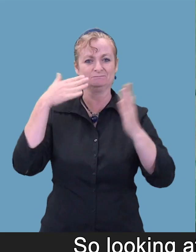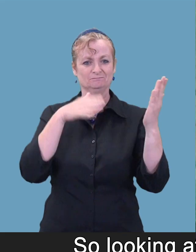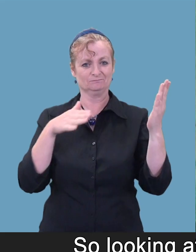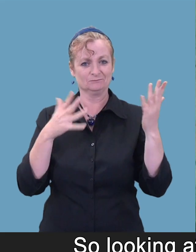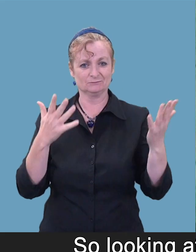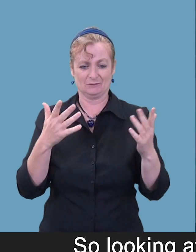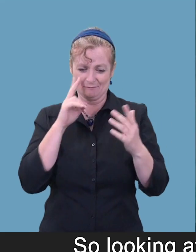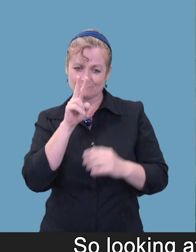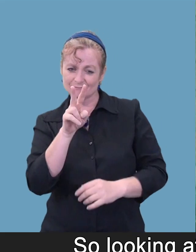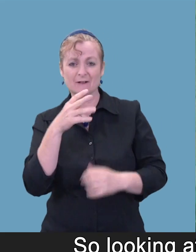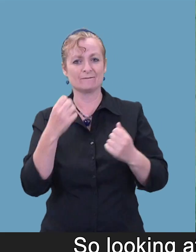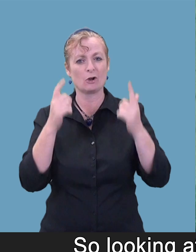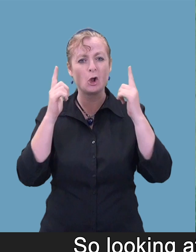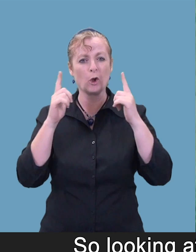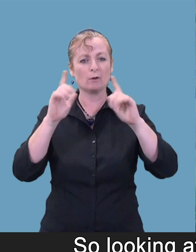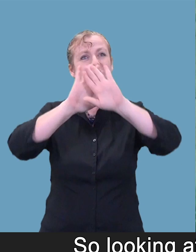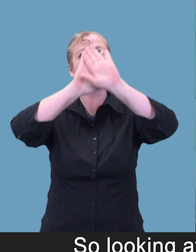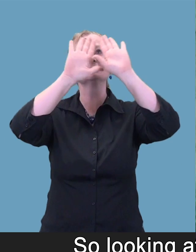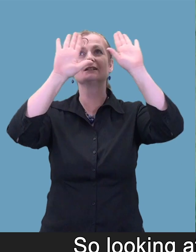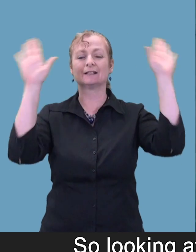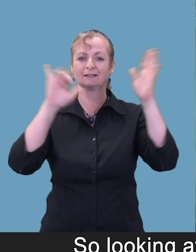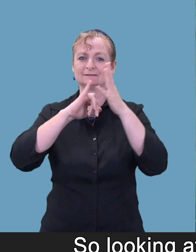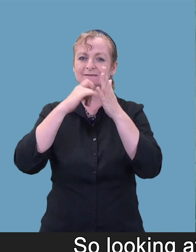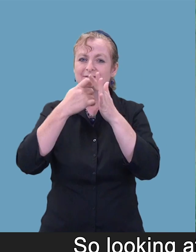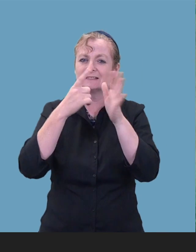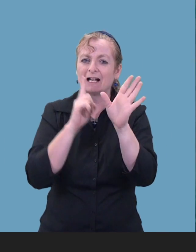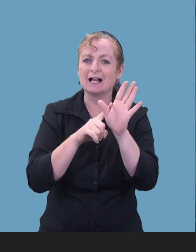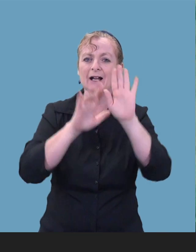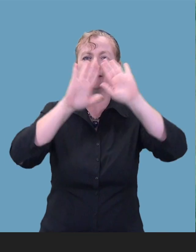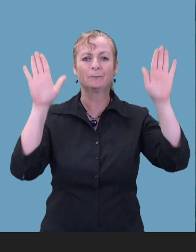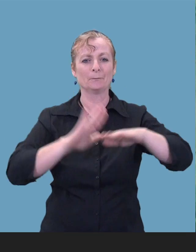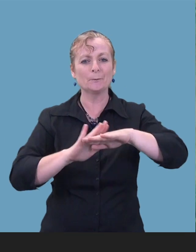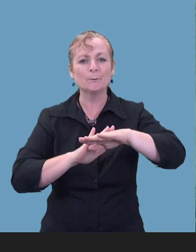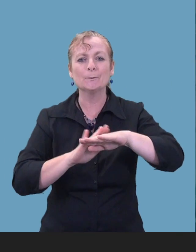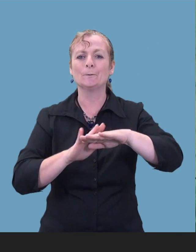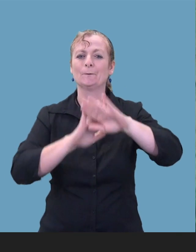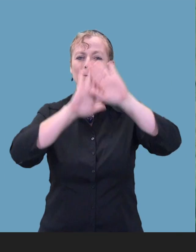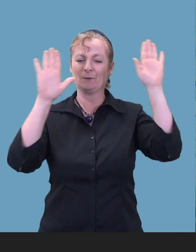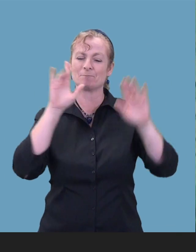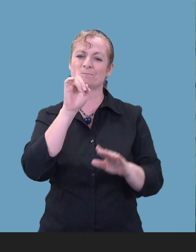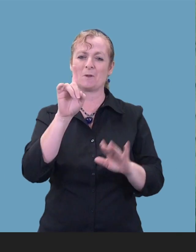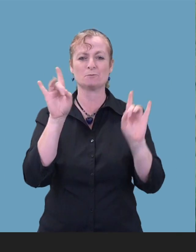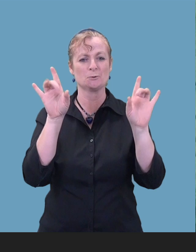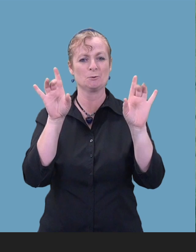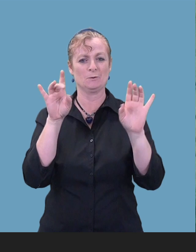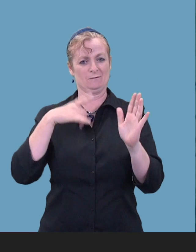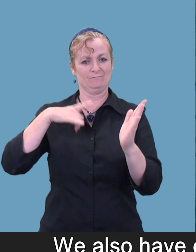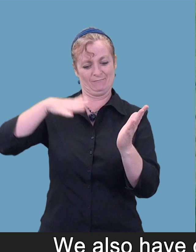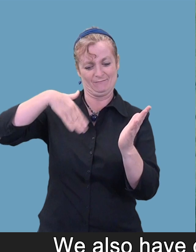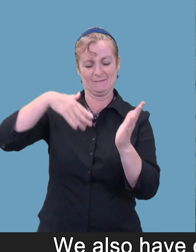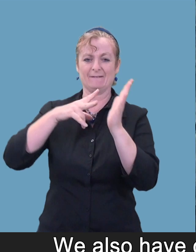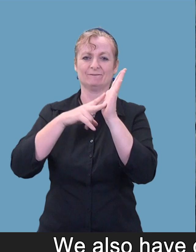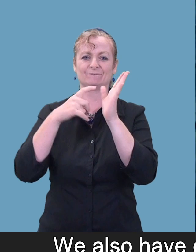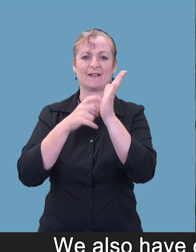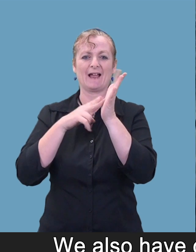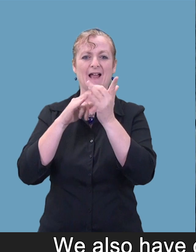under ultraviolet light can give us a sense of how damaged the work is and where it has been repaired in the past. We